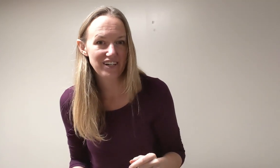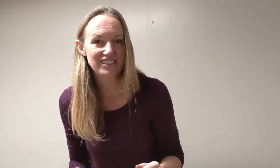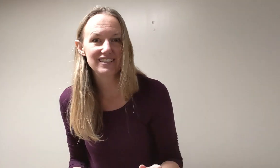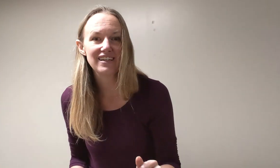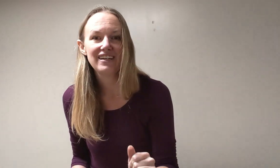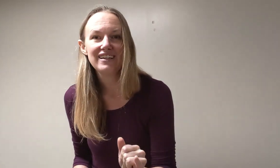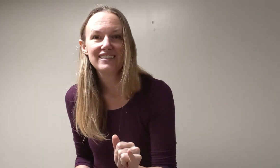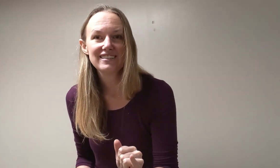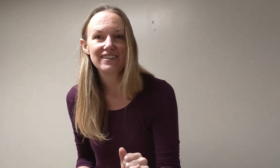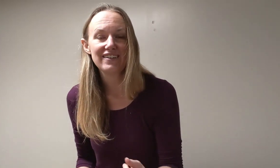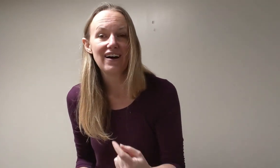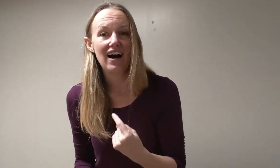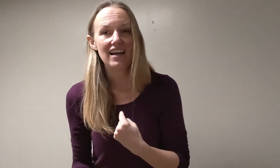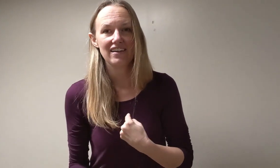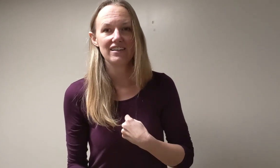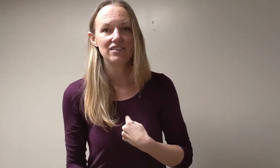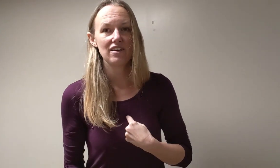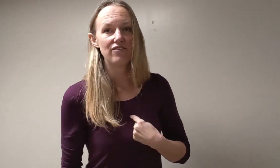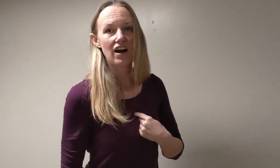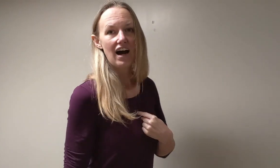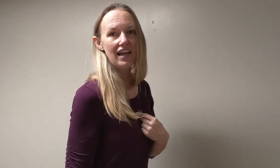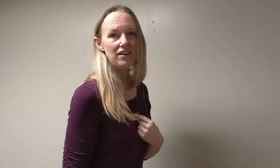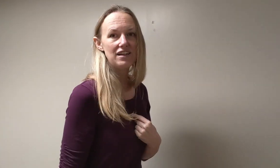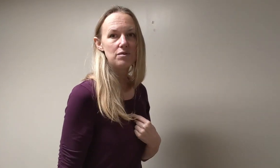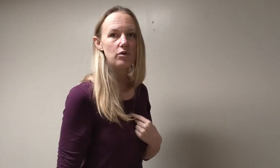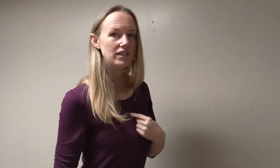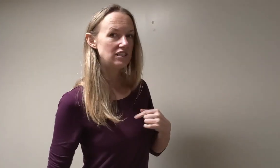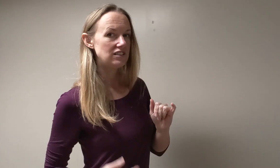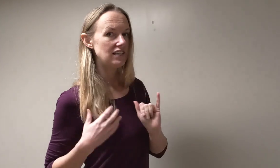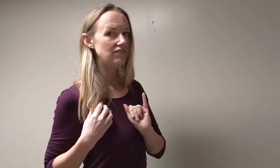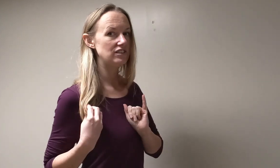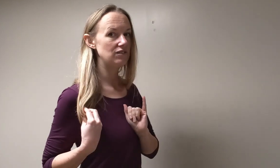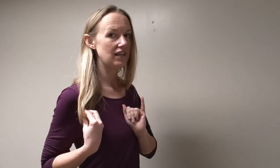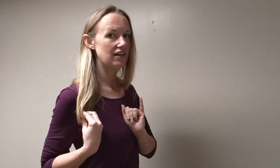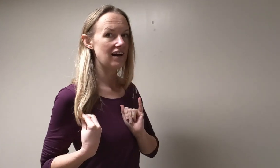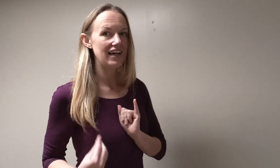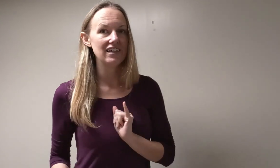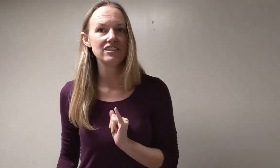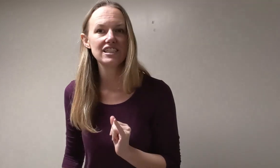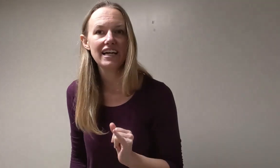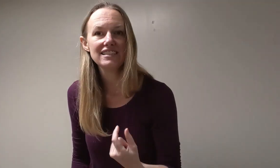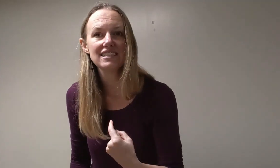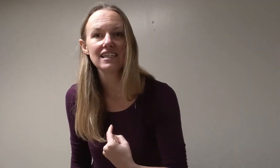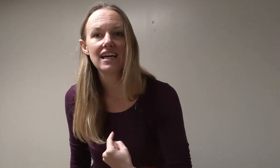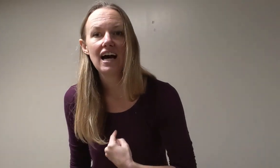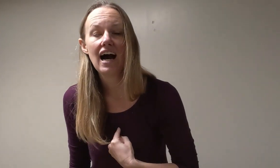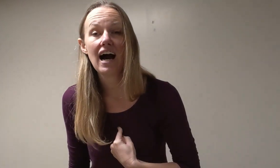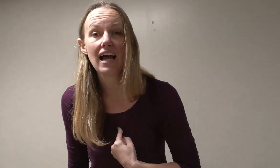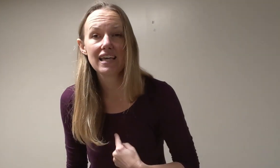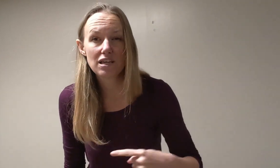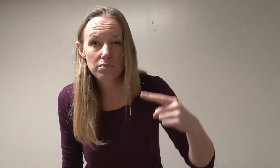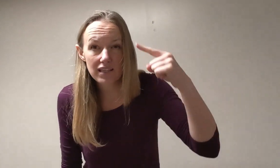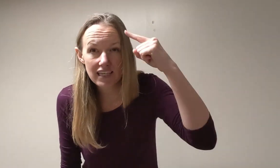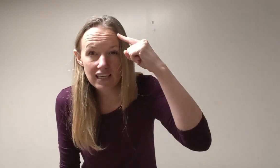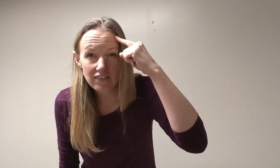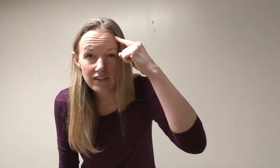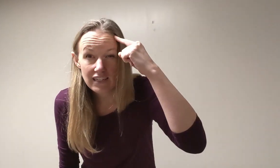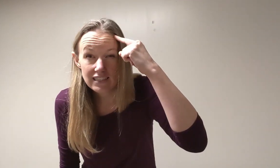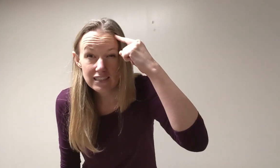verse. So you can, for I, you can either point to yourself or do a letter I at your chest. I, and then believe,